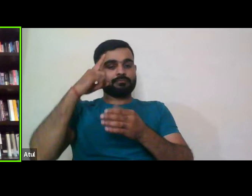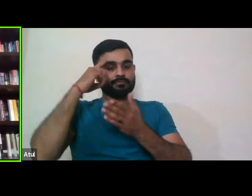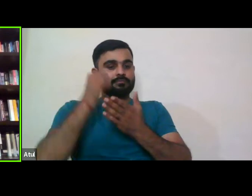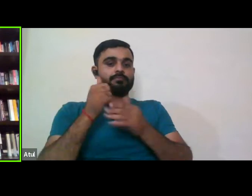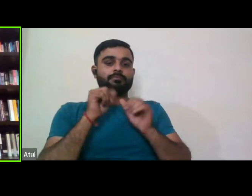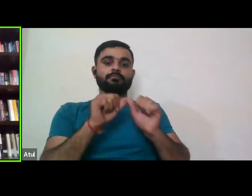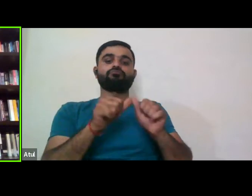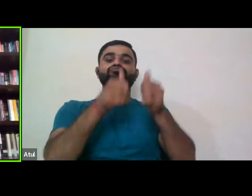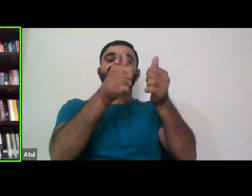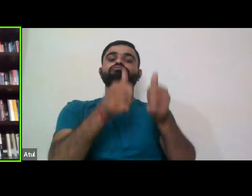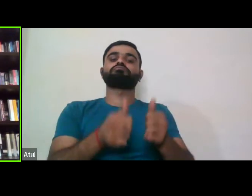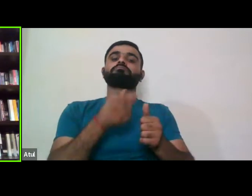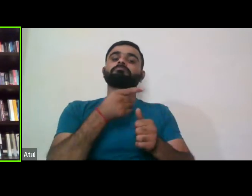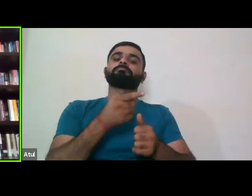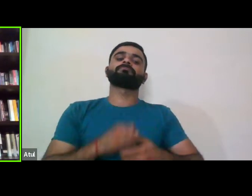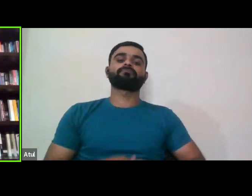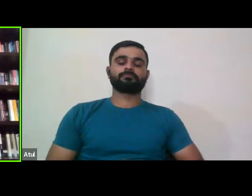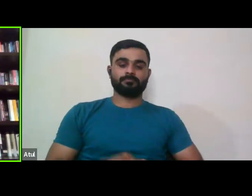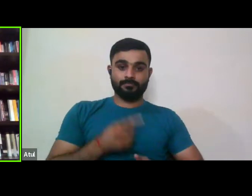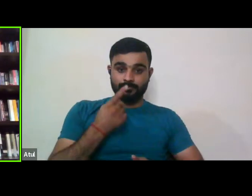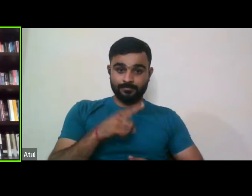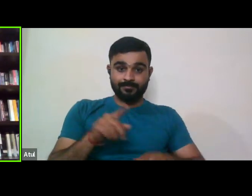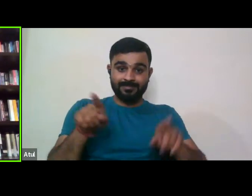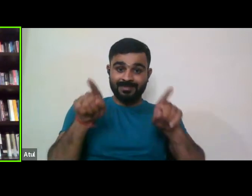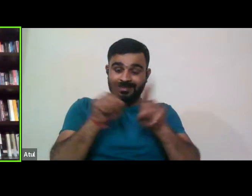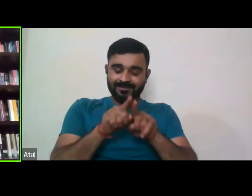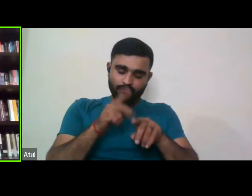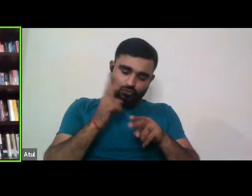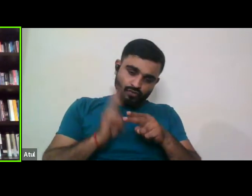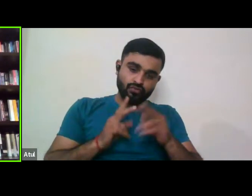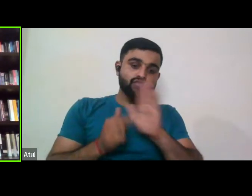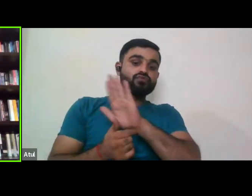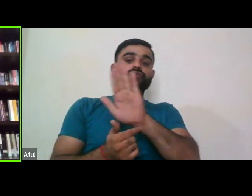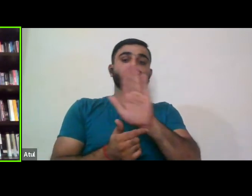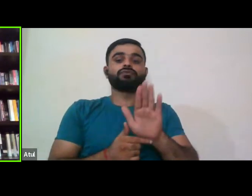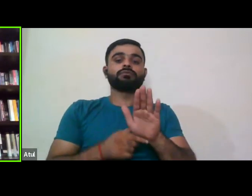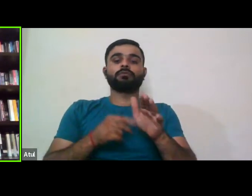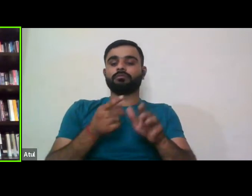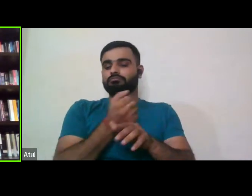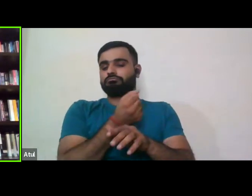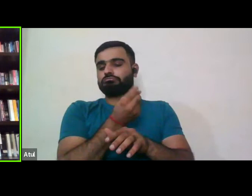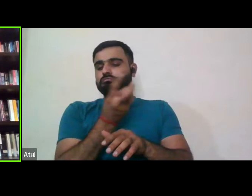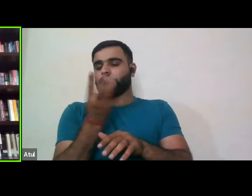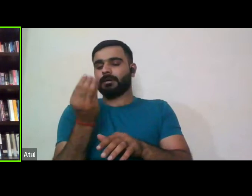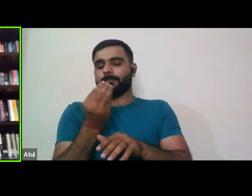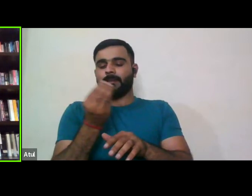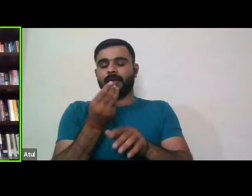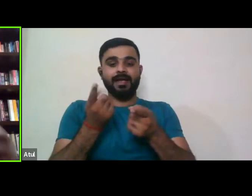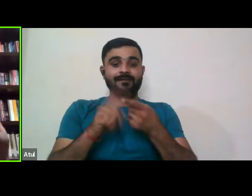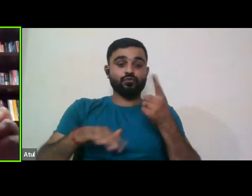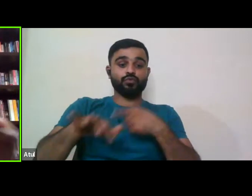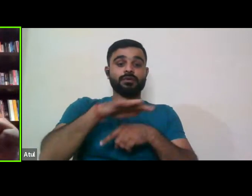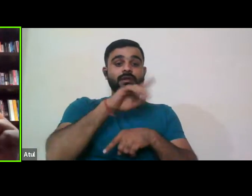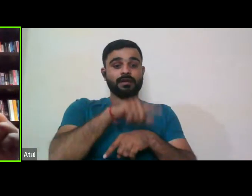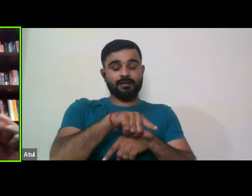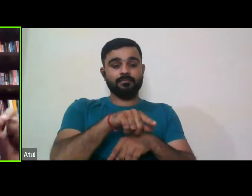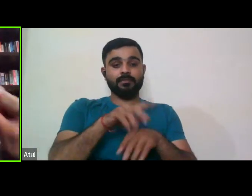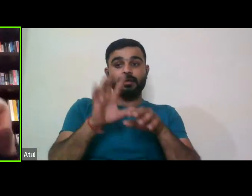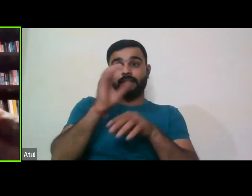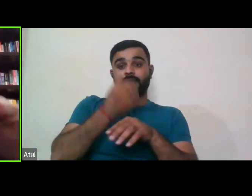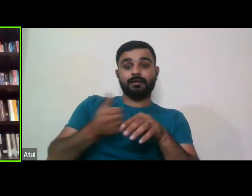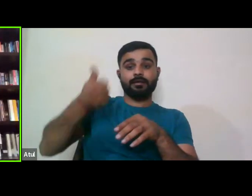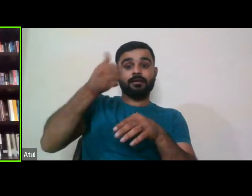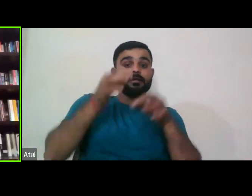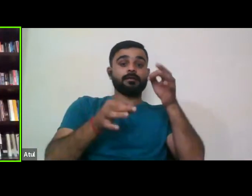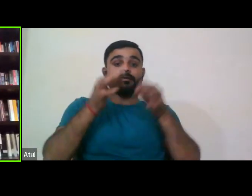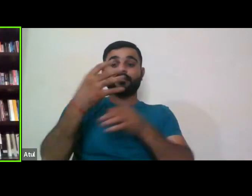the outcome of the case, right? So this just goes to show that there is something happening here where the Chief Justice, who